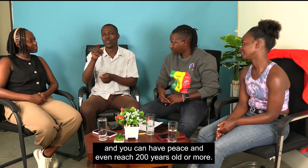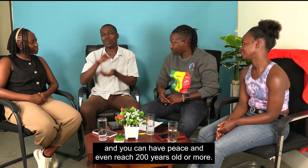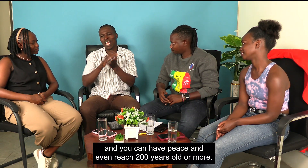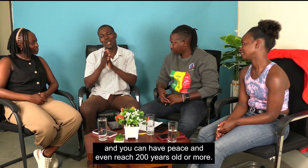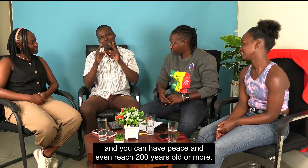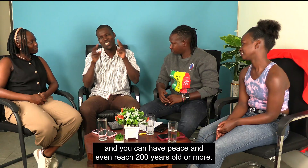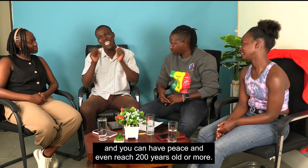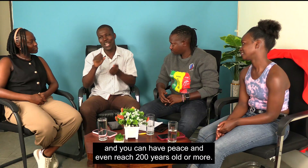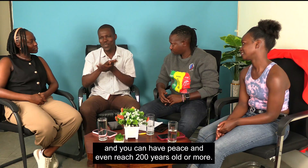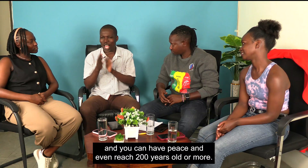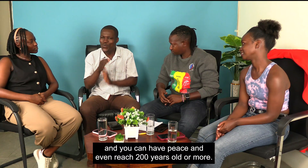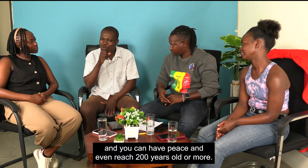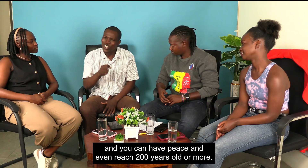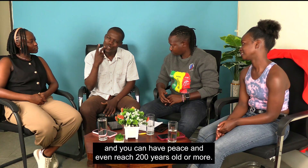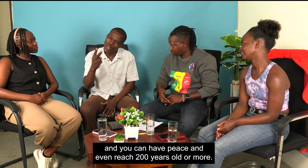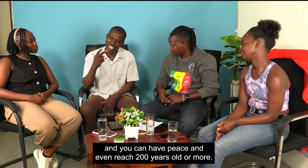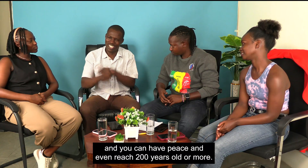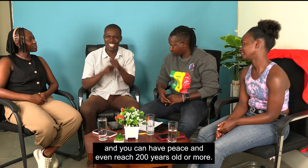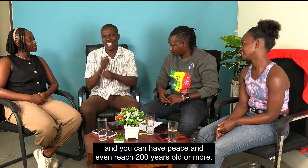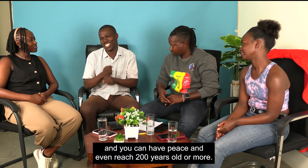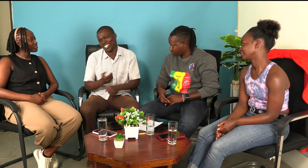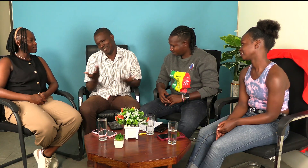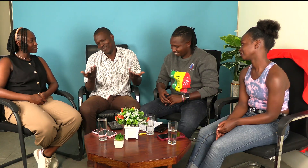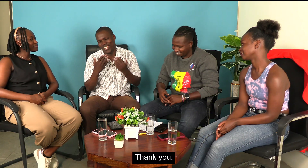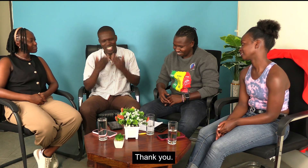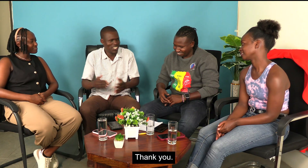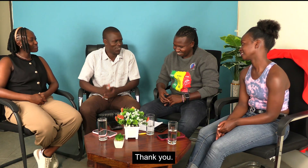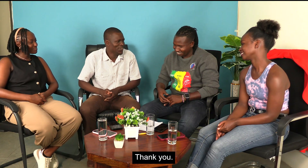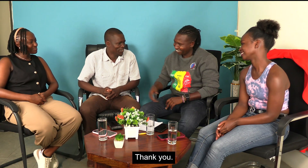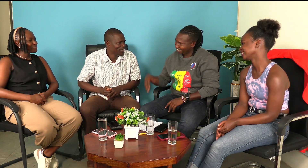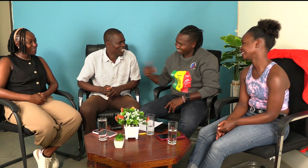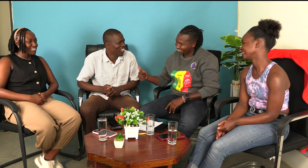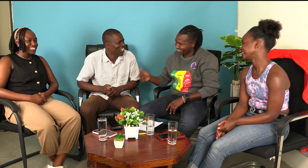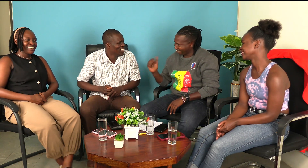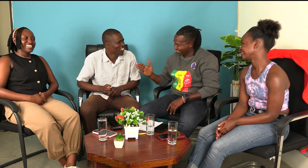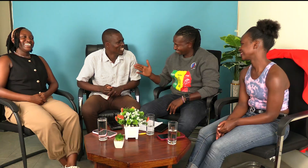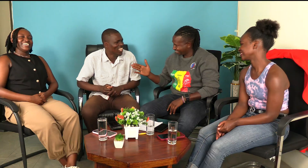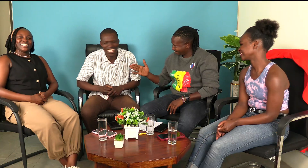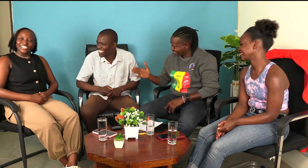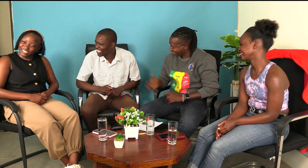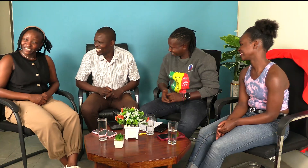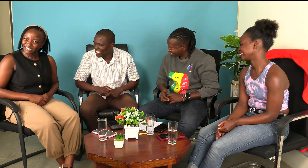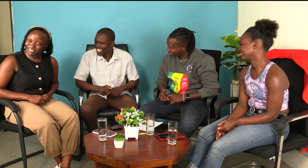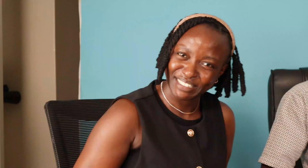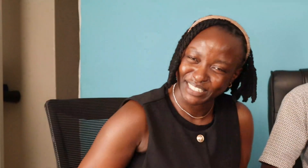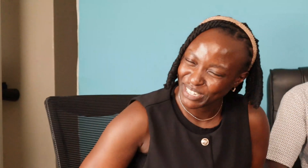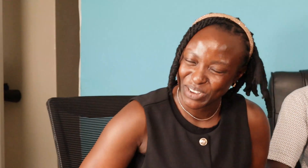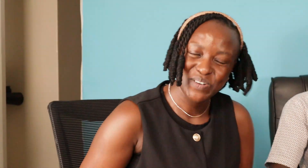stress, so that you can become peaceful and moving forward. All right, thank you to